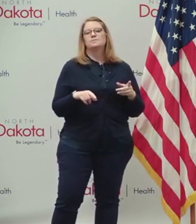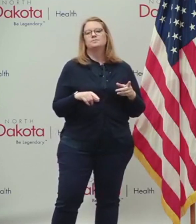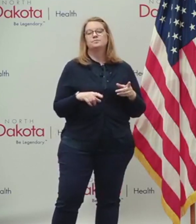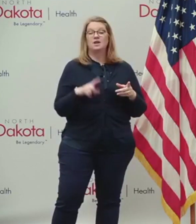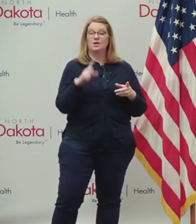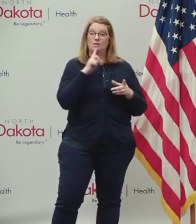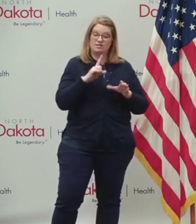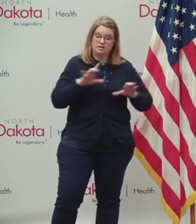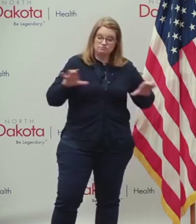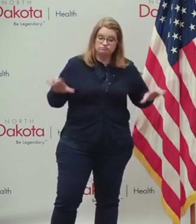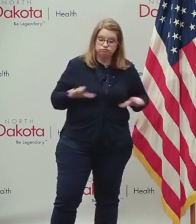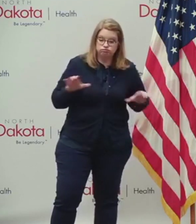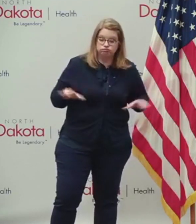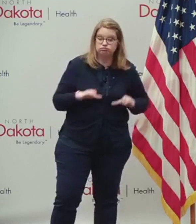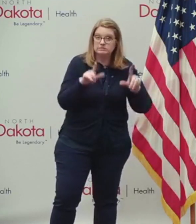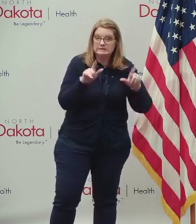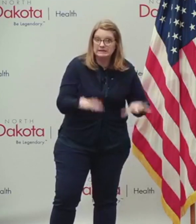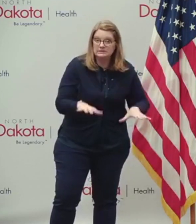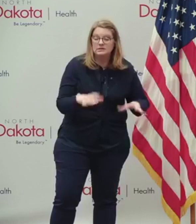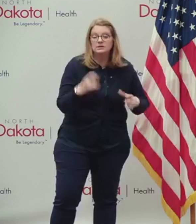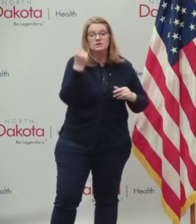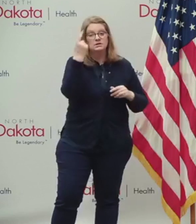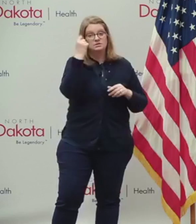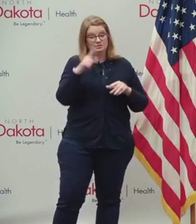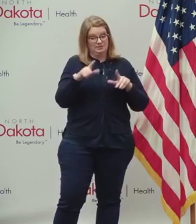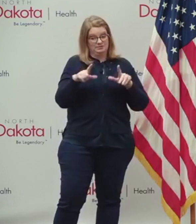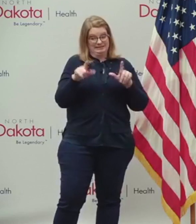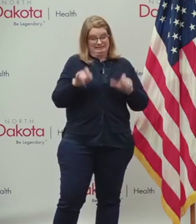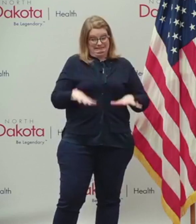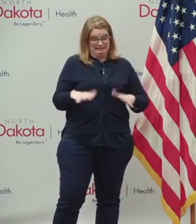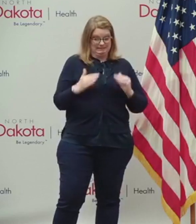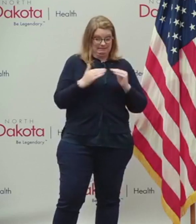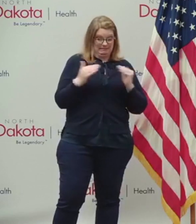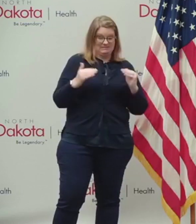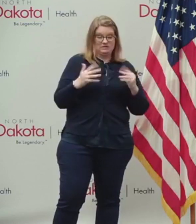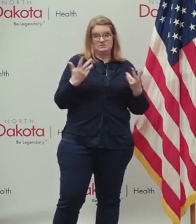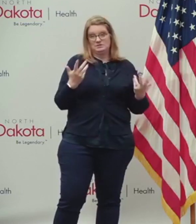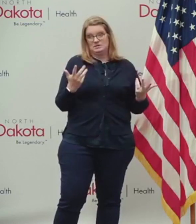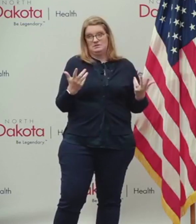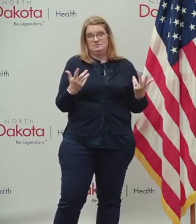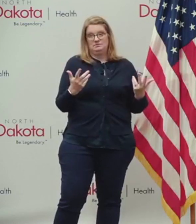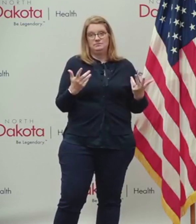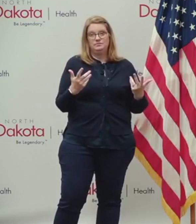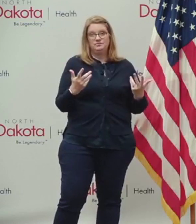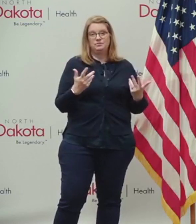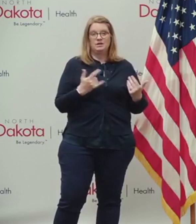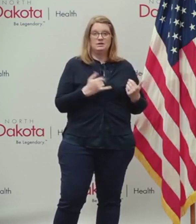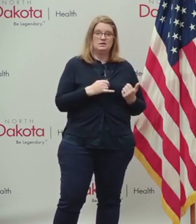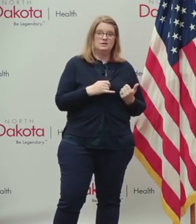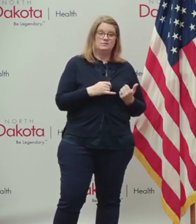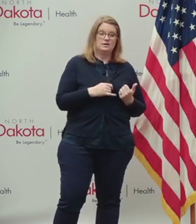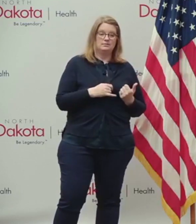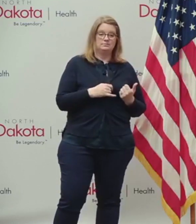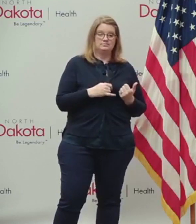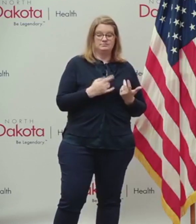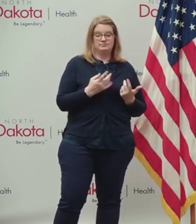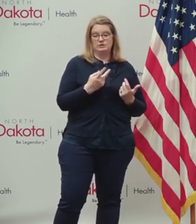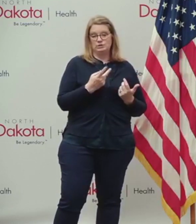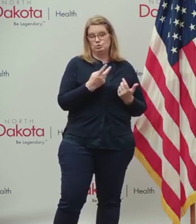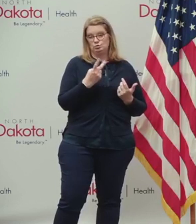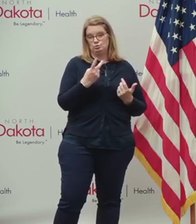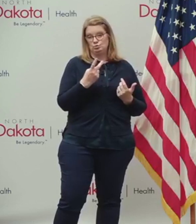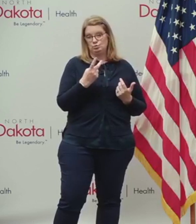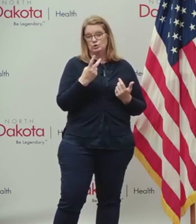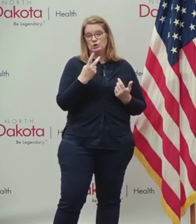robust testing, because we were testing at levels anywhere from 2 to, in some cases,